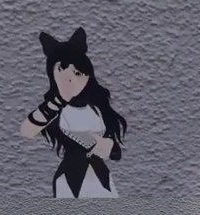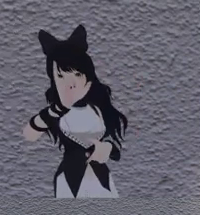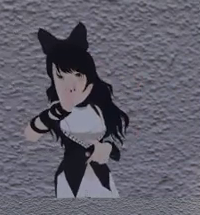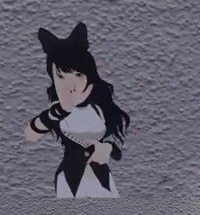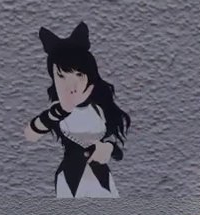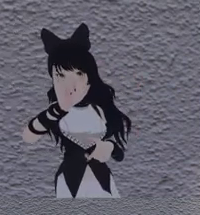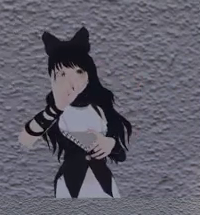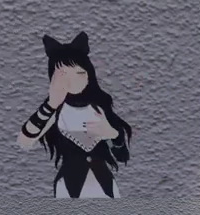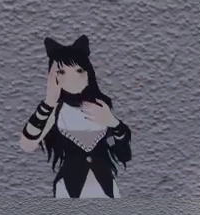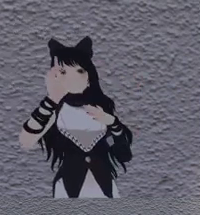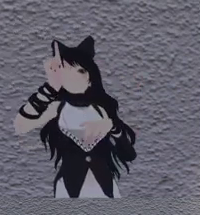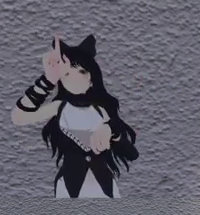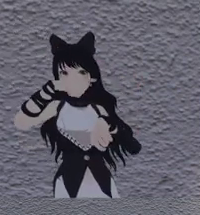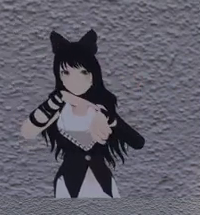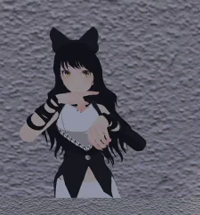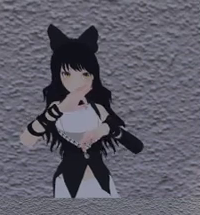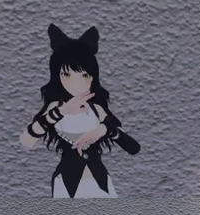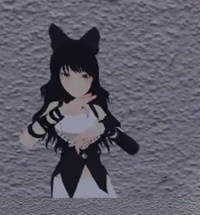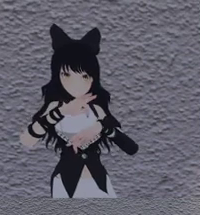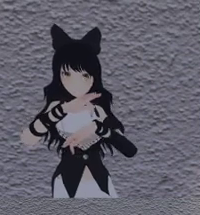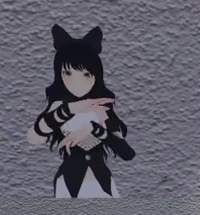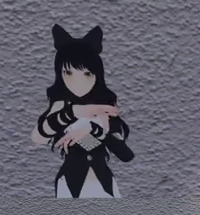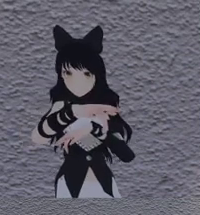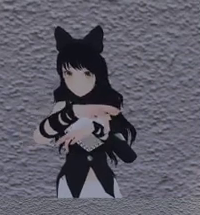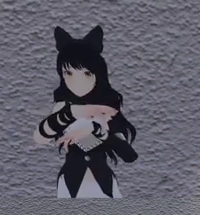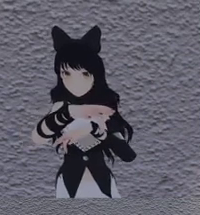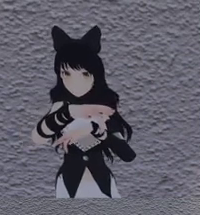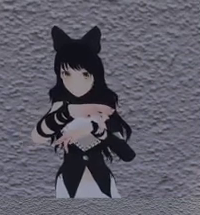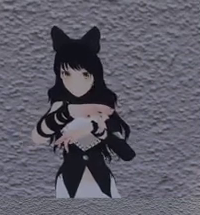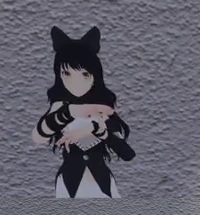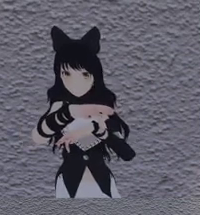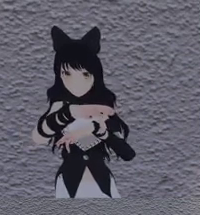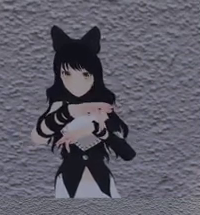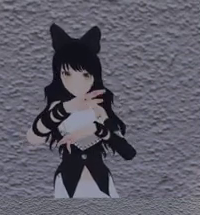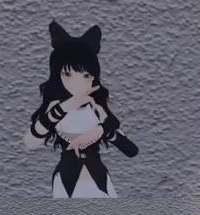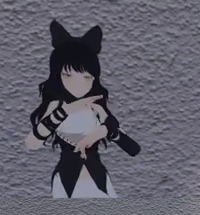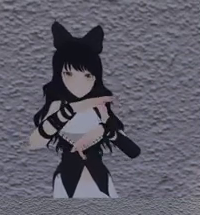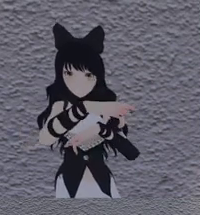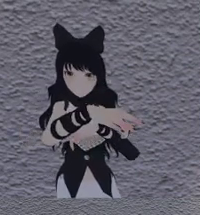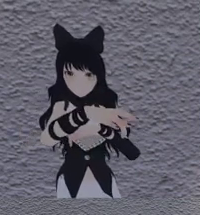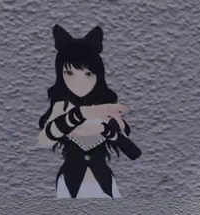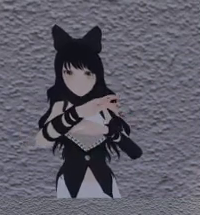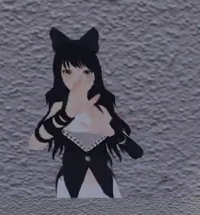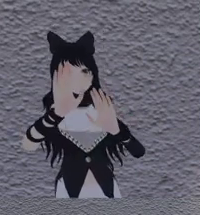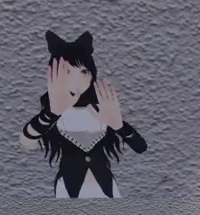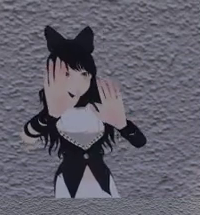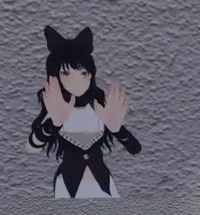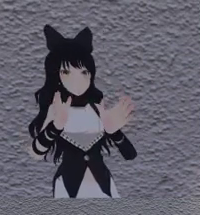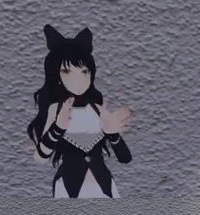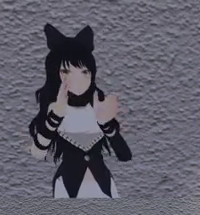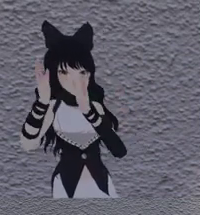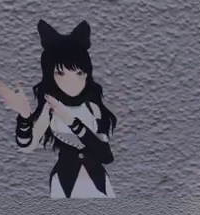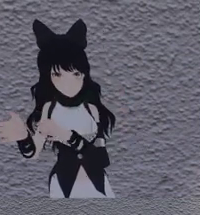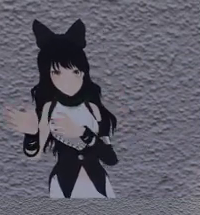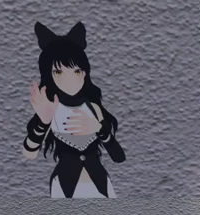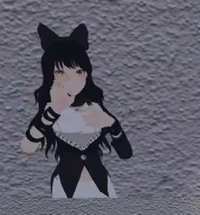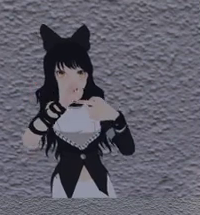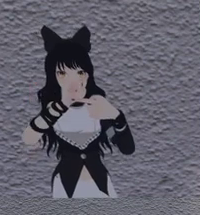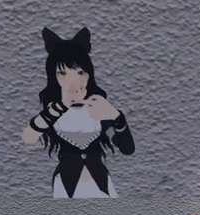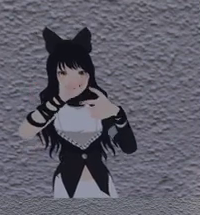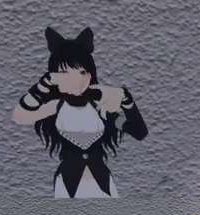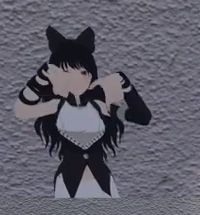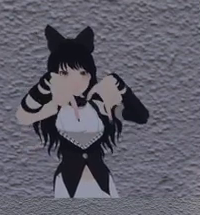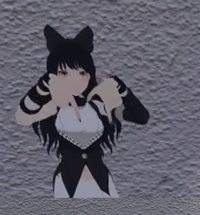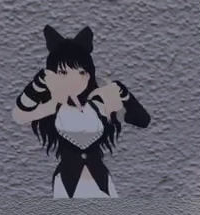So early is signed one time. Early, like that. But